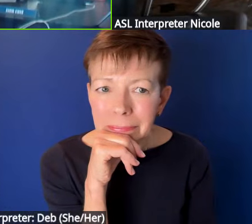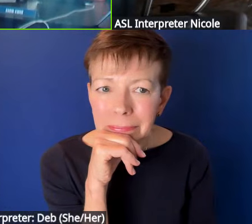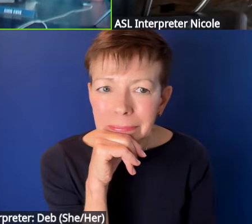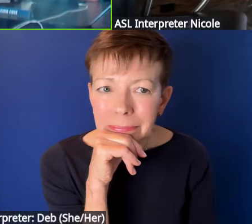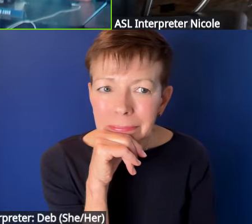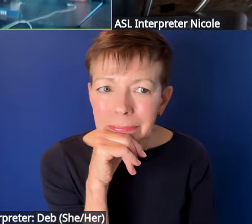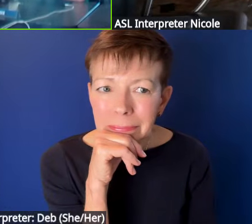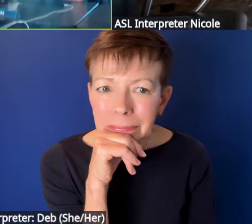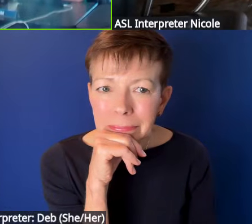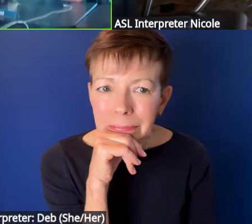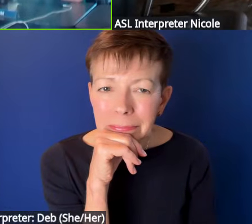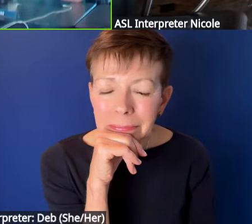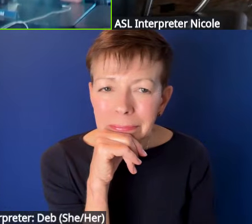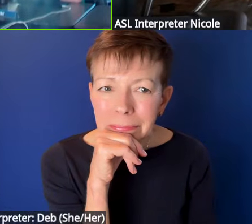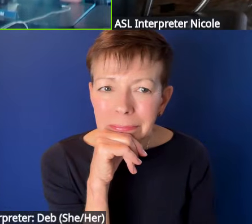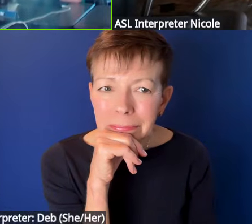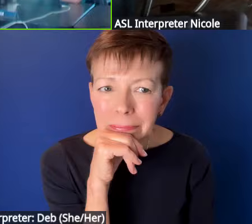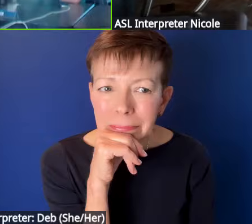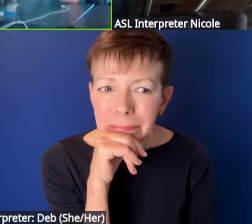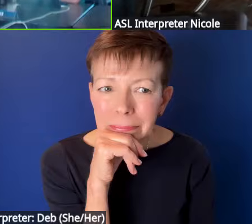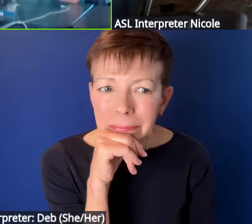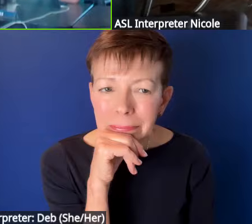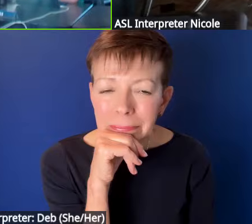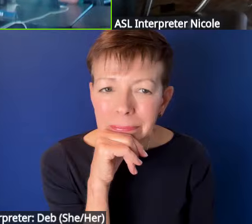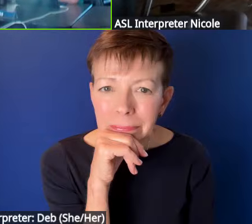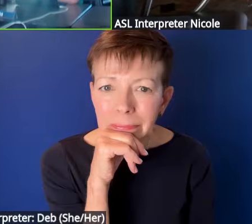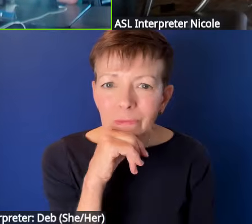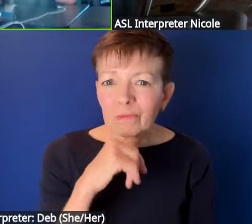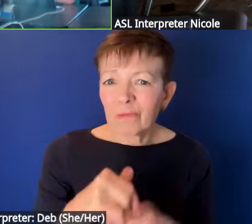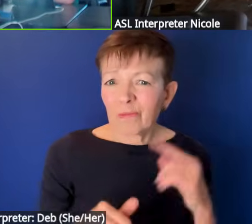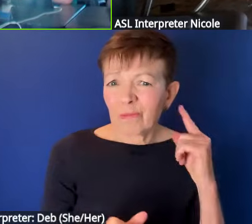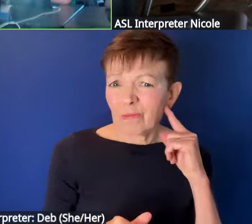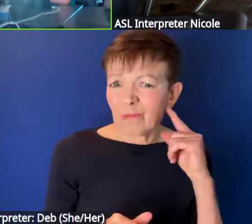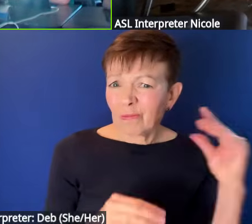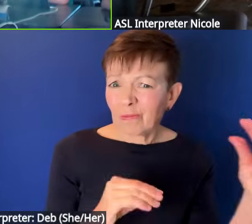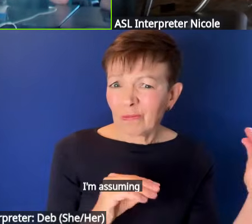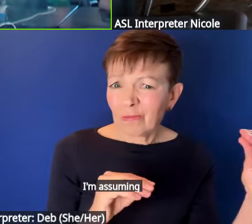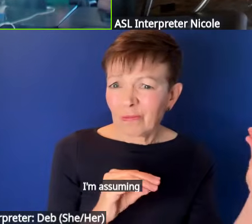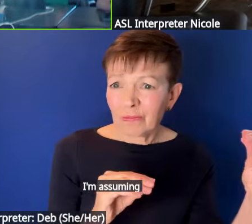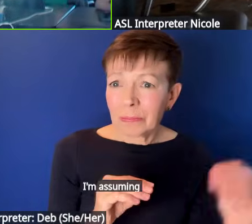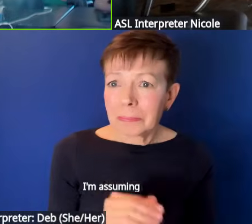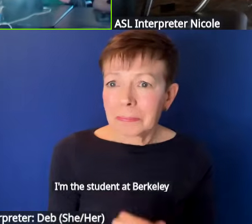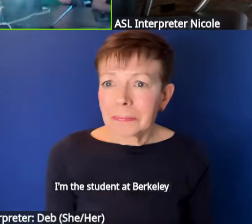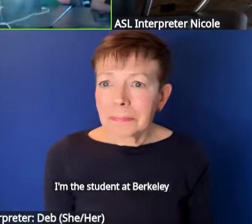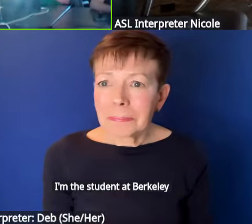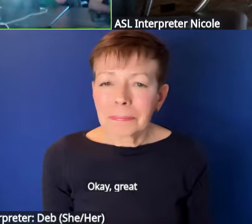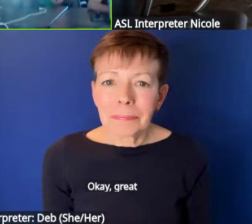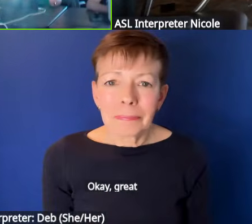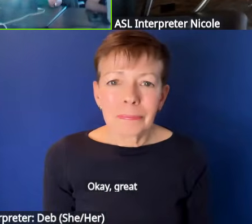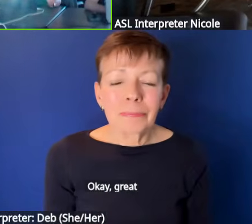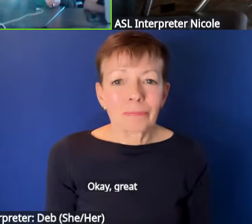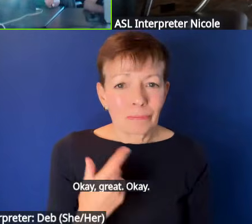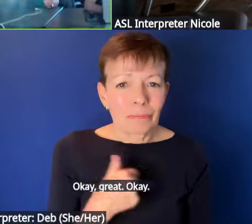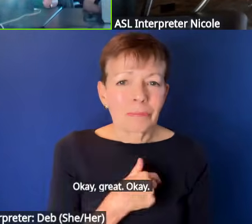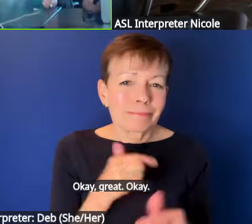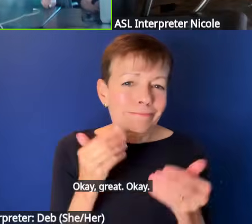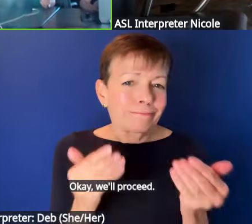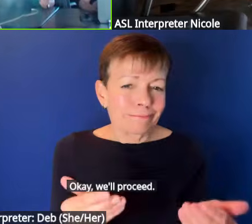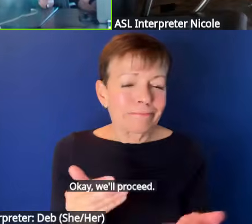So I can, if I hear I'm in the studio, that I've heard this one. Okay, great. Okay, we'll proceed.